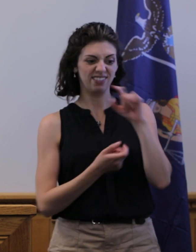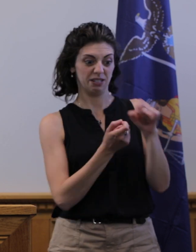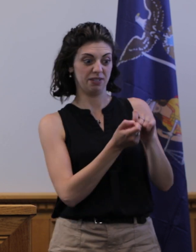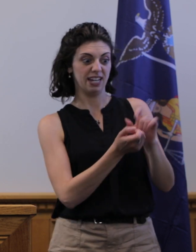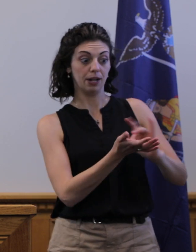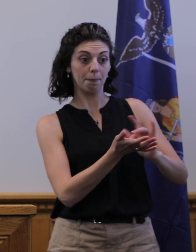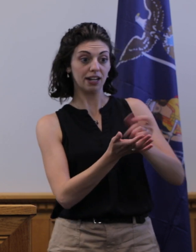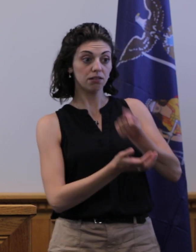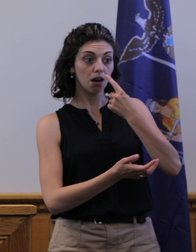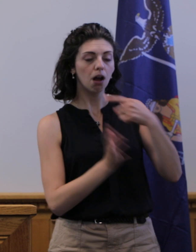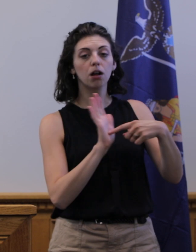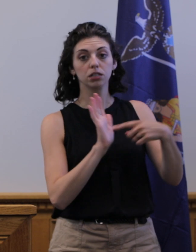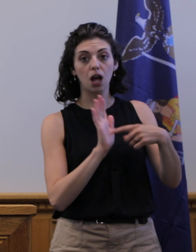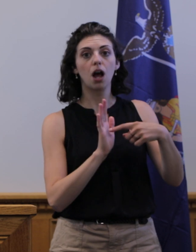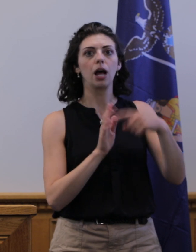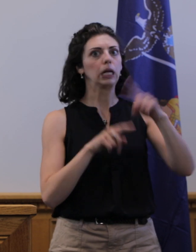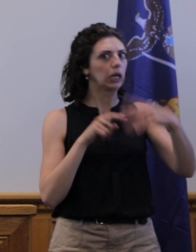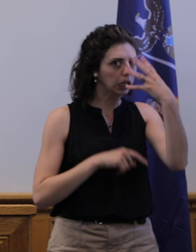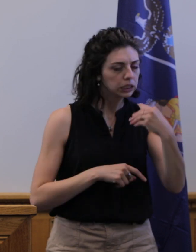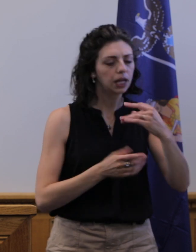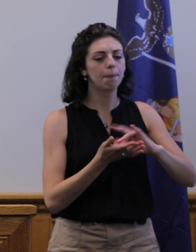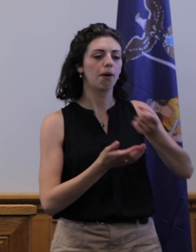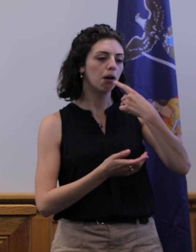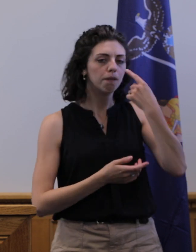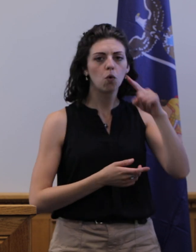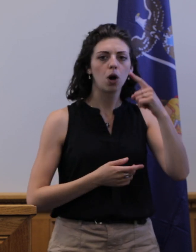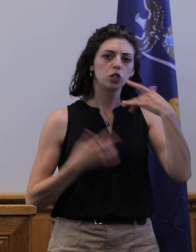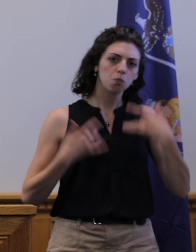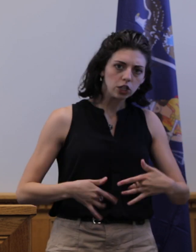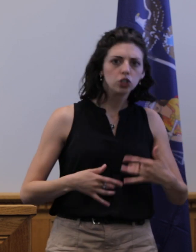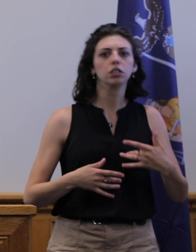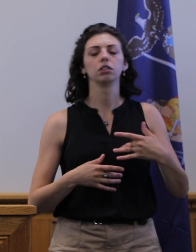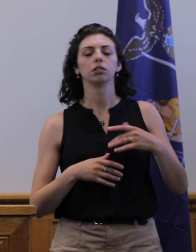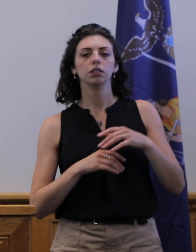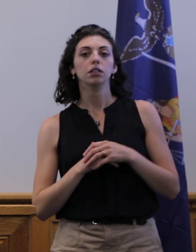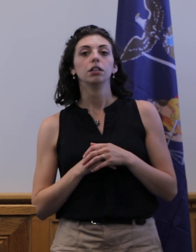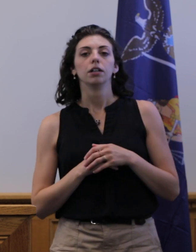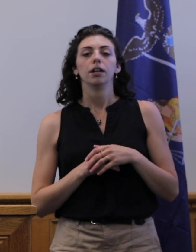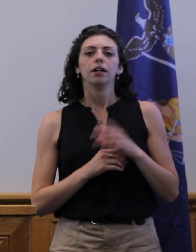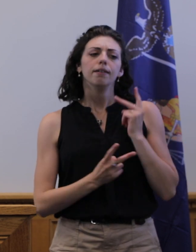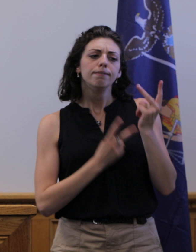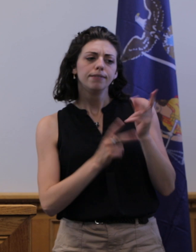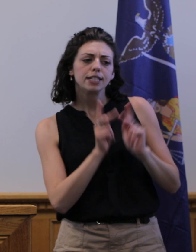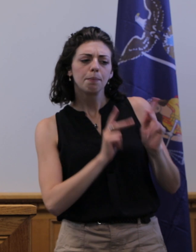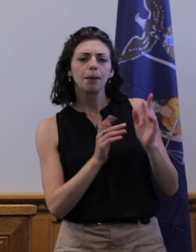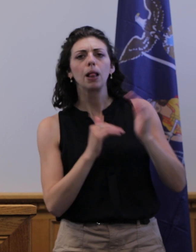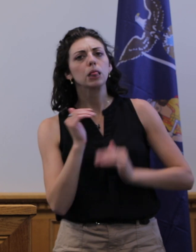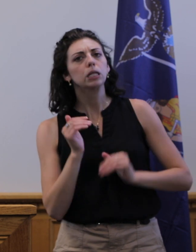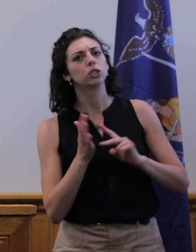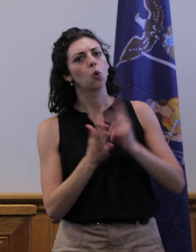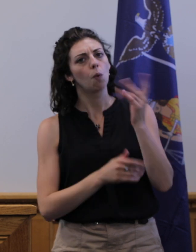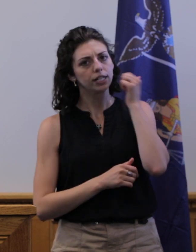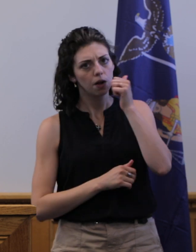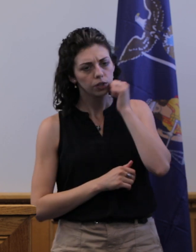for depression, insomnia, or poor circulation. Visit adults at risk at least twice a day and closely watch them for signs